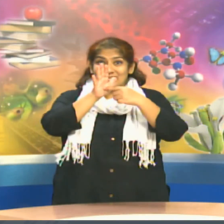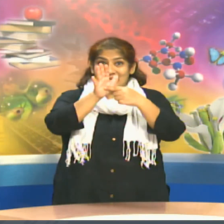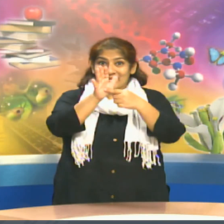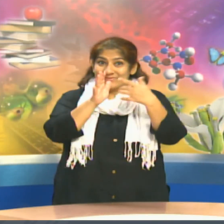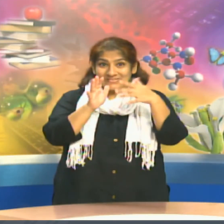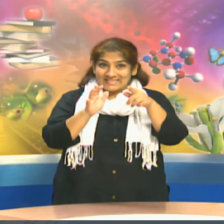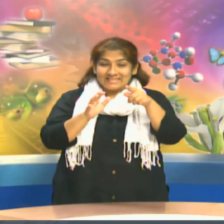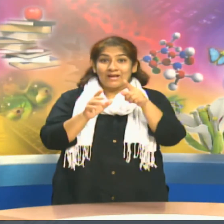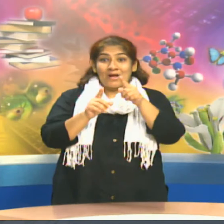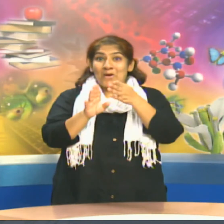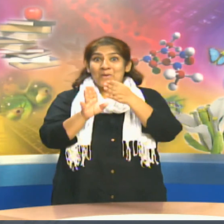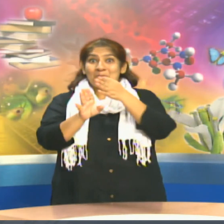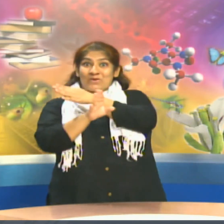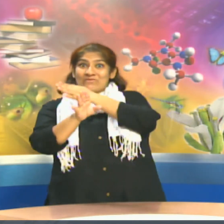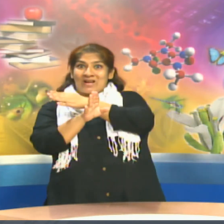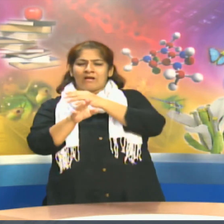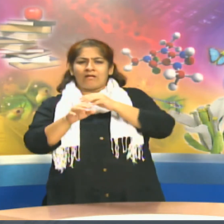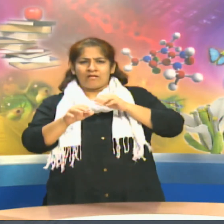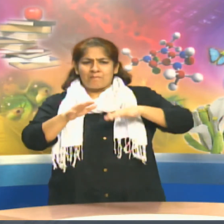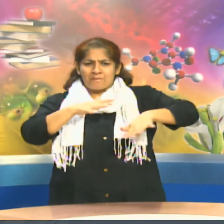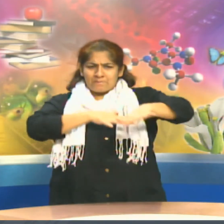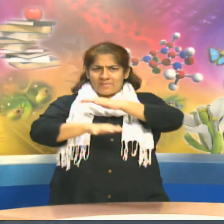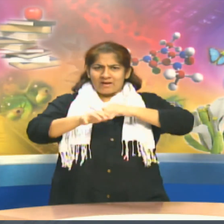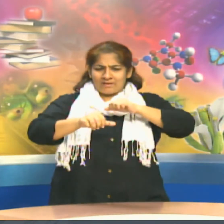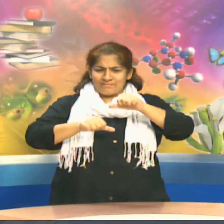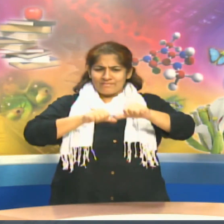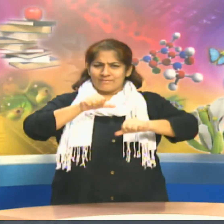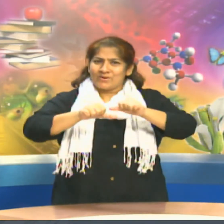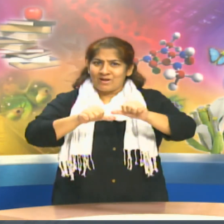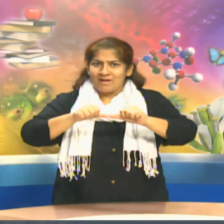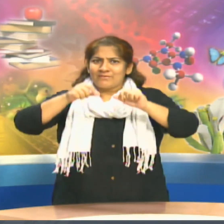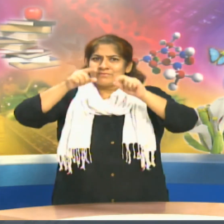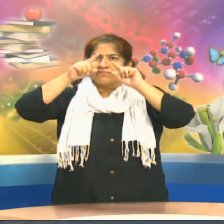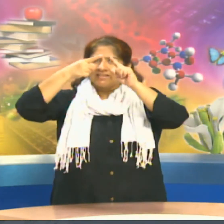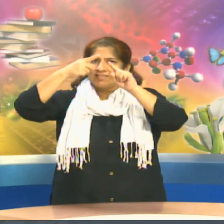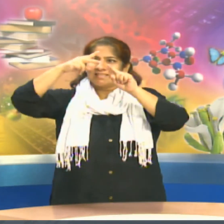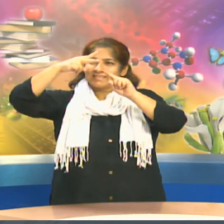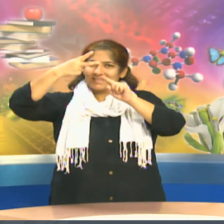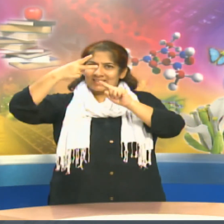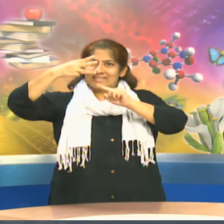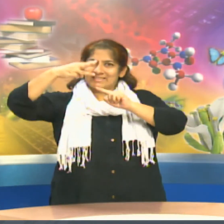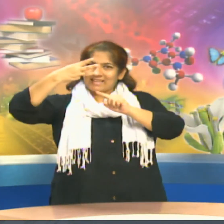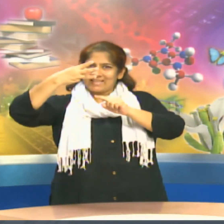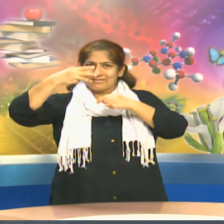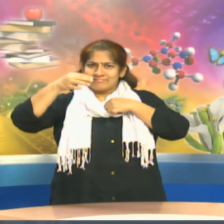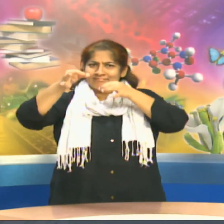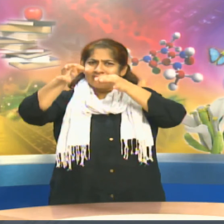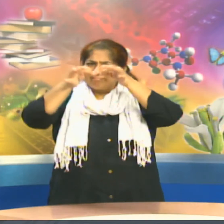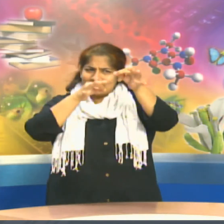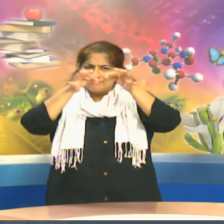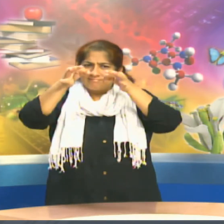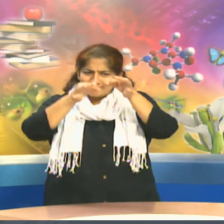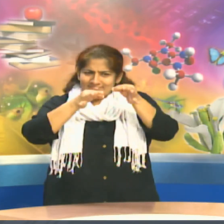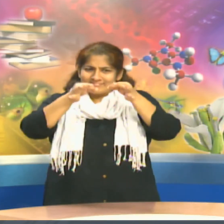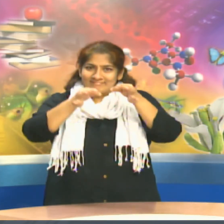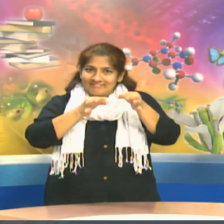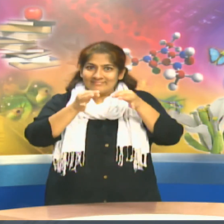Now, let us understand the further processes. Like earlier slide, you have seen the 3 steps. Now, further we